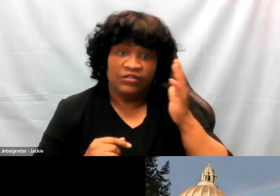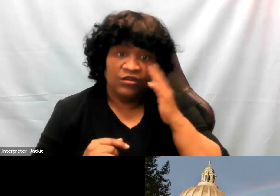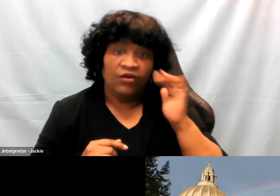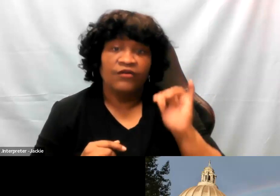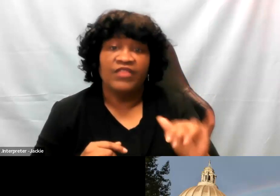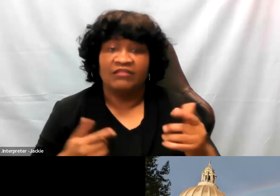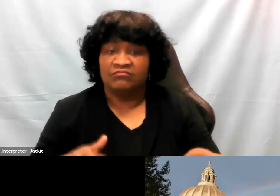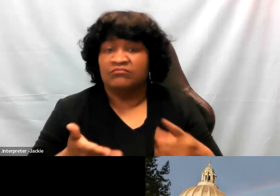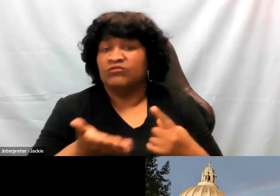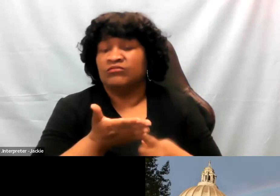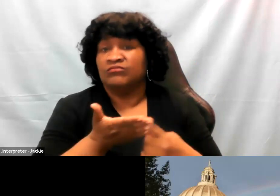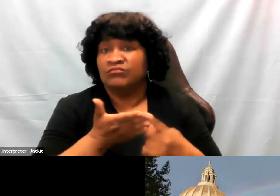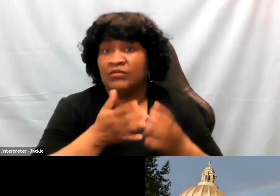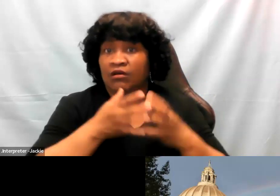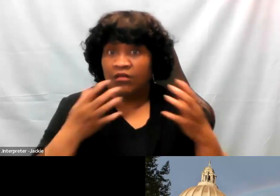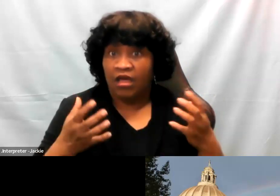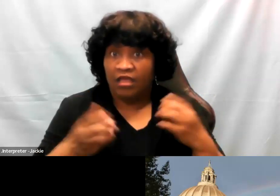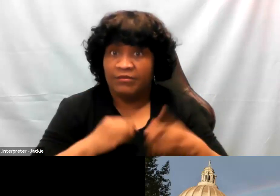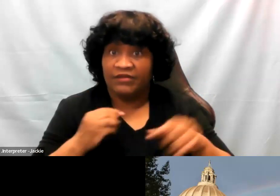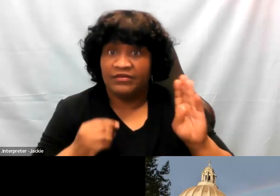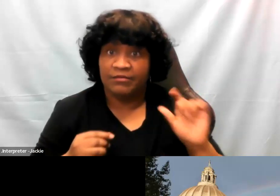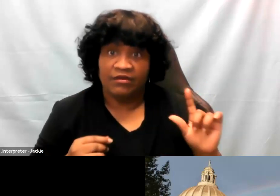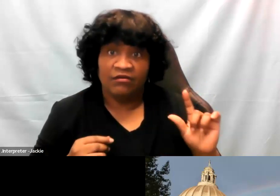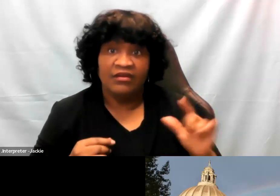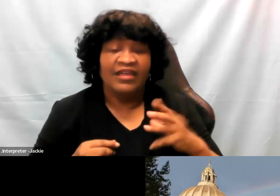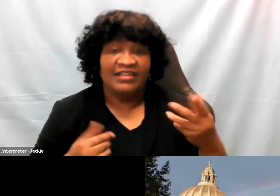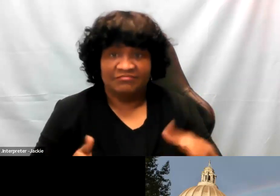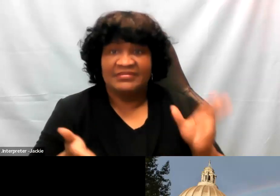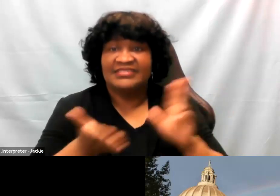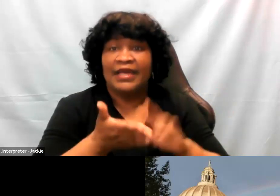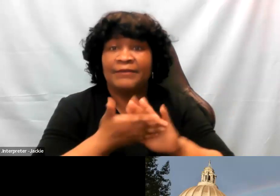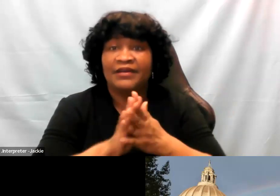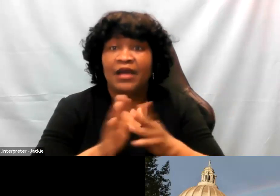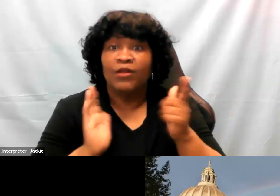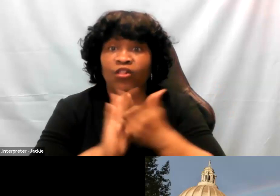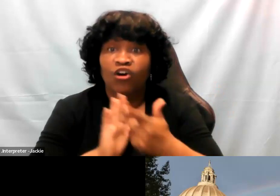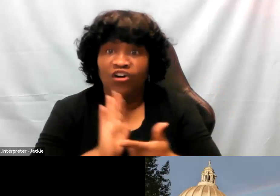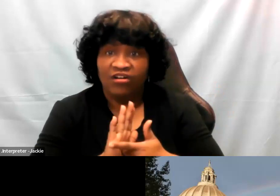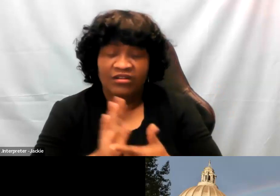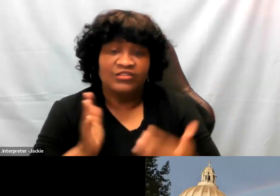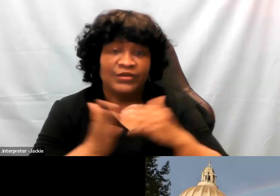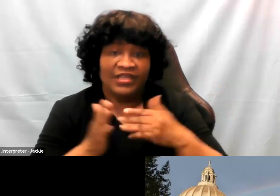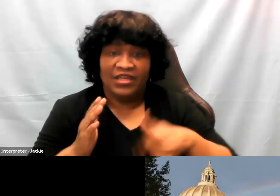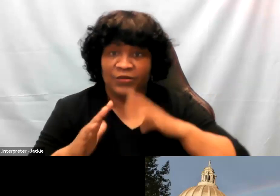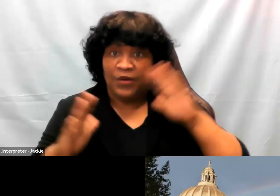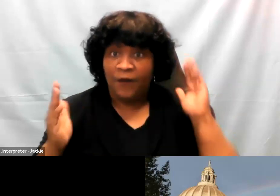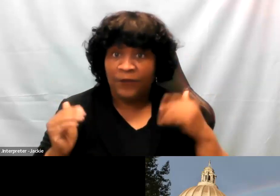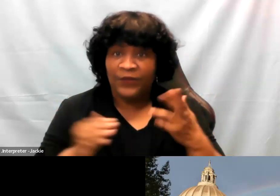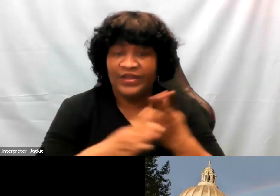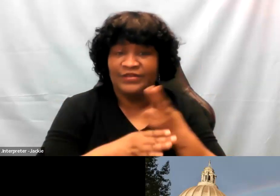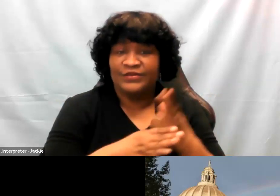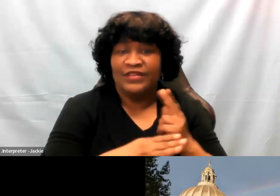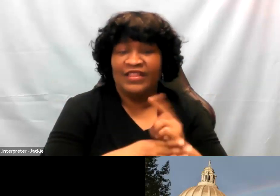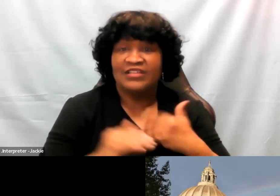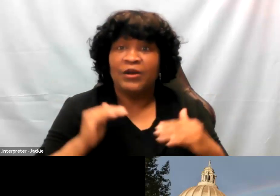we've talked about a lot about this bill, and that's been signed into law. And so again, really hoping that we can utilize our